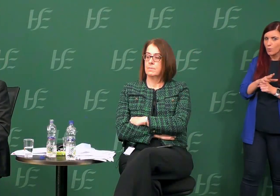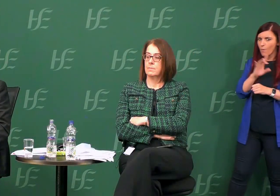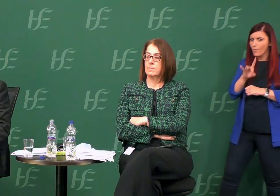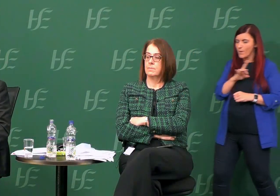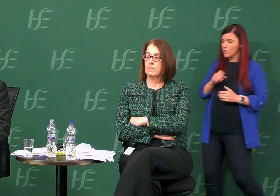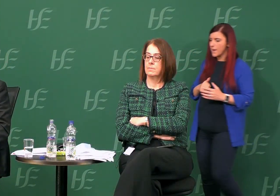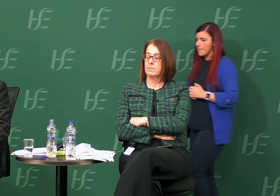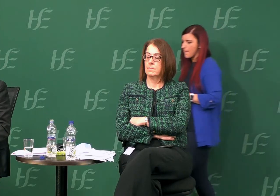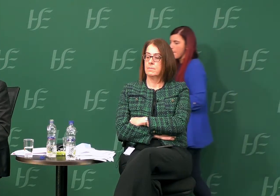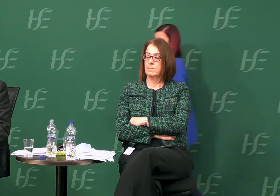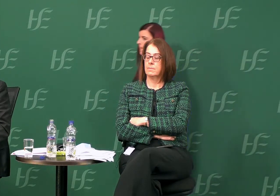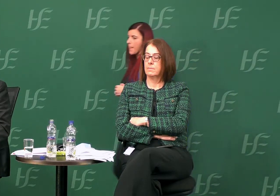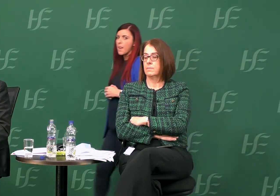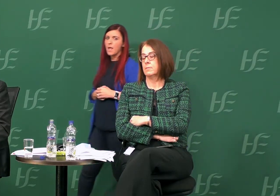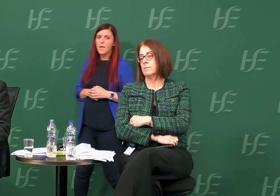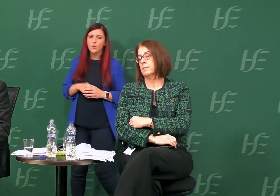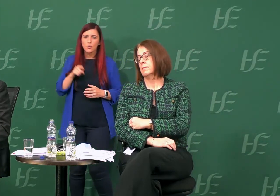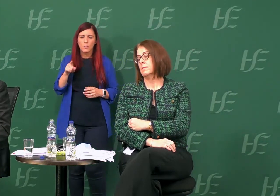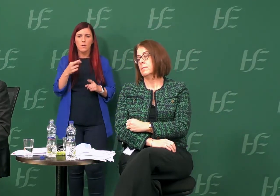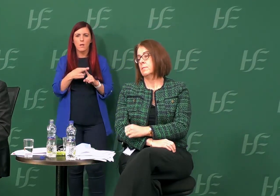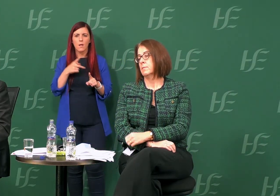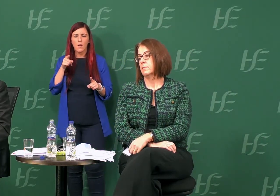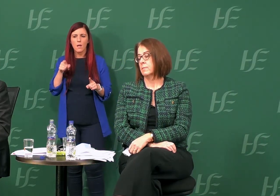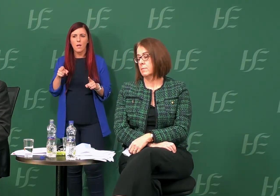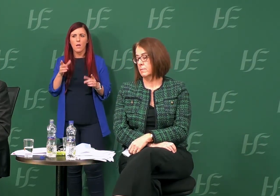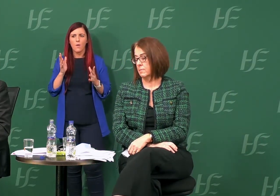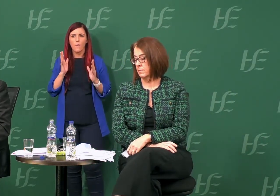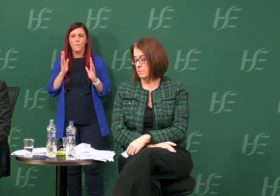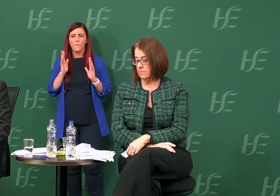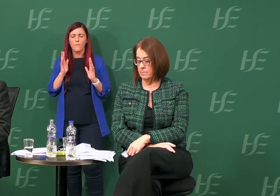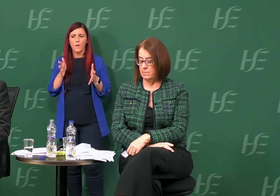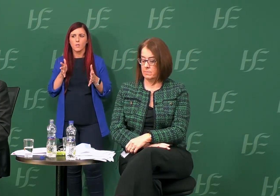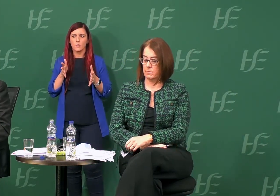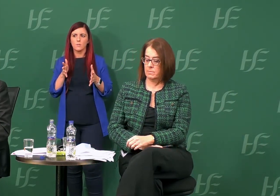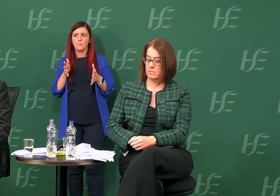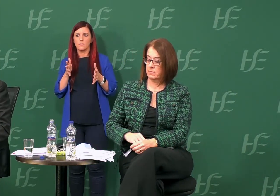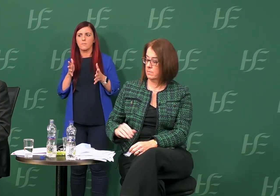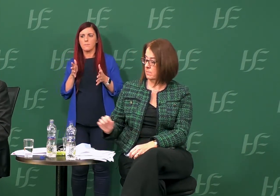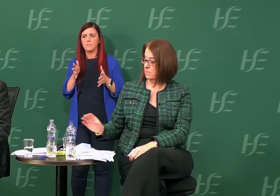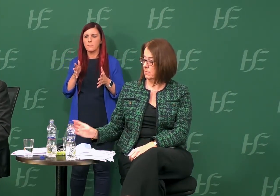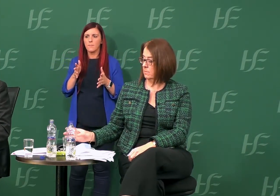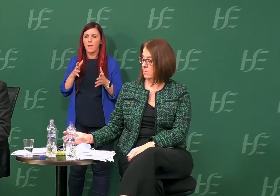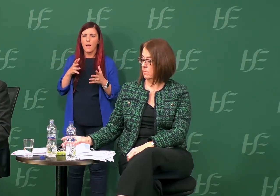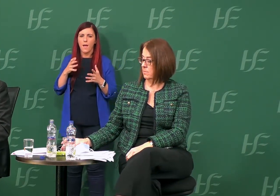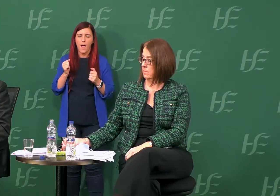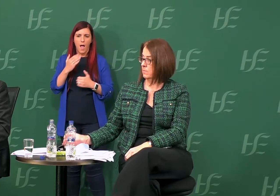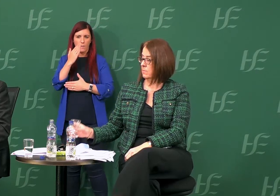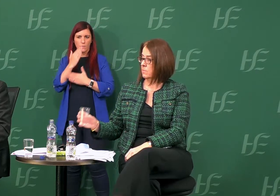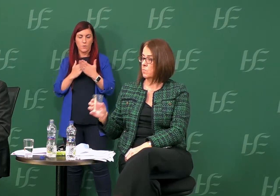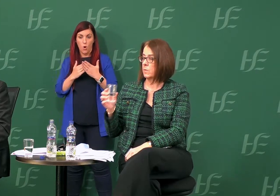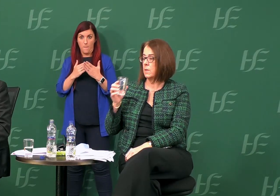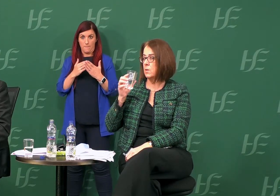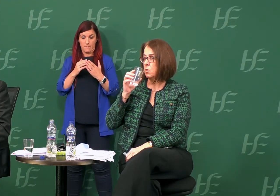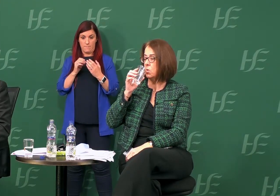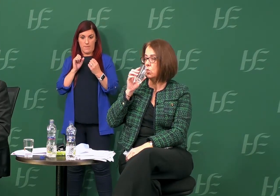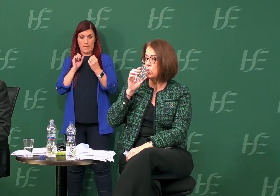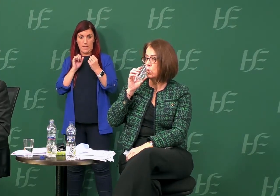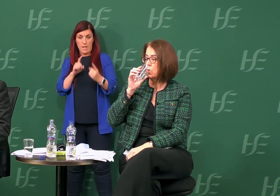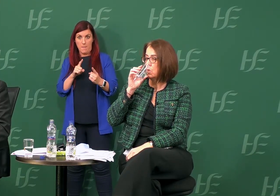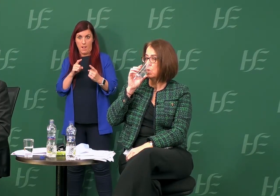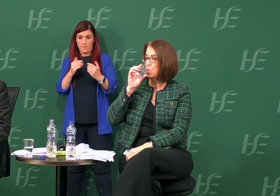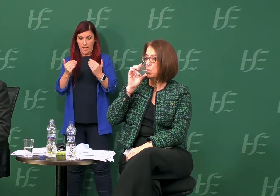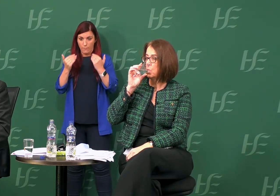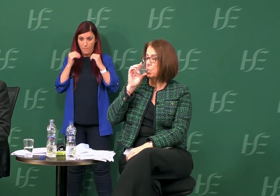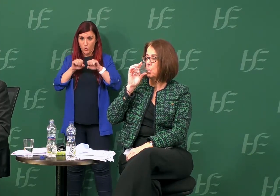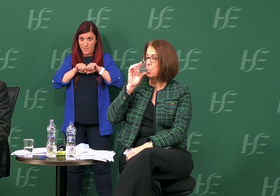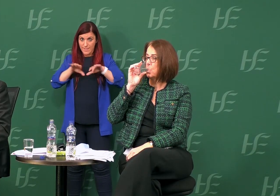firstly, we acknowledge that the recent correspondence from ourselves may have caused some confusion and indeed some frustration. And we are